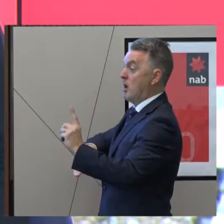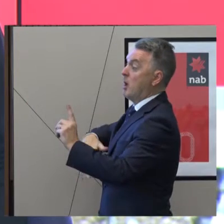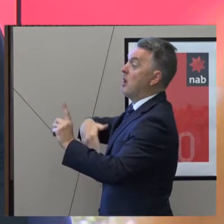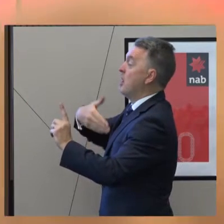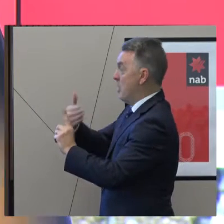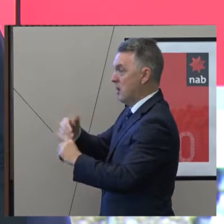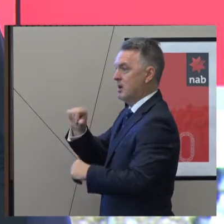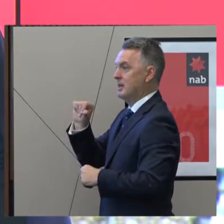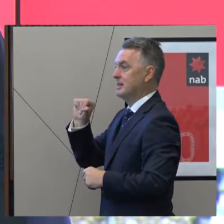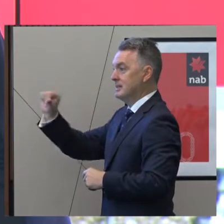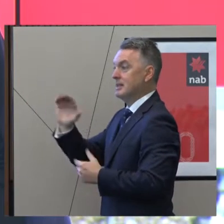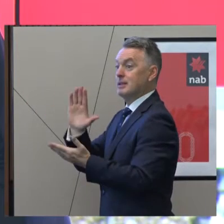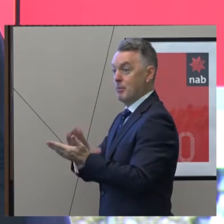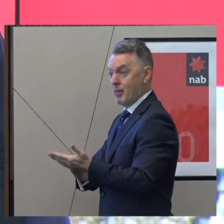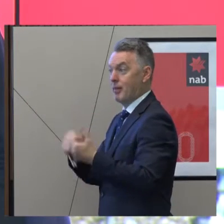somebody from your